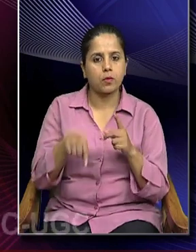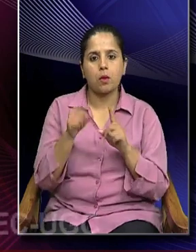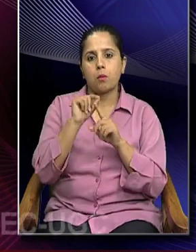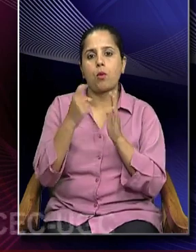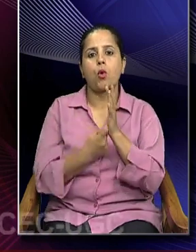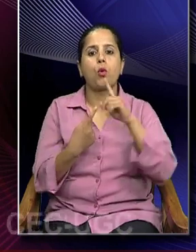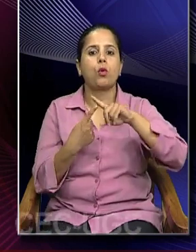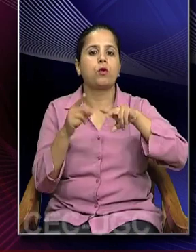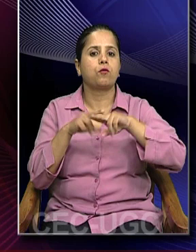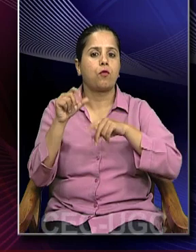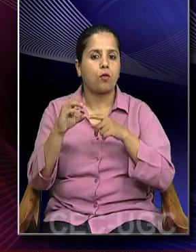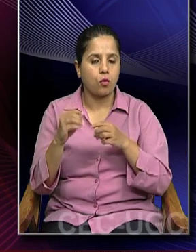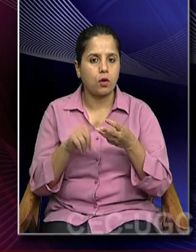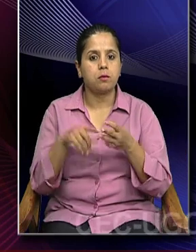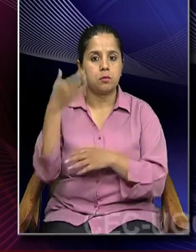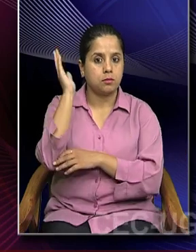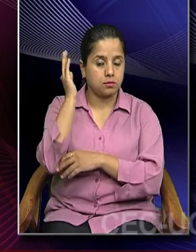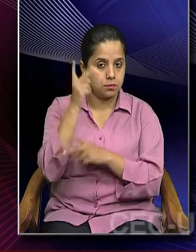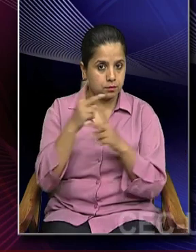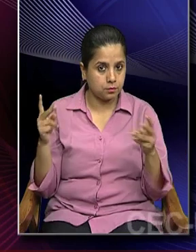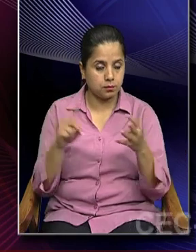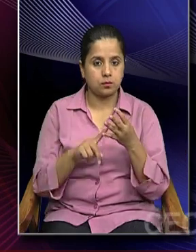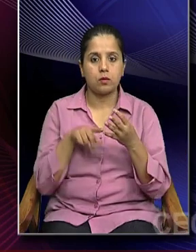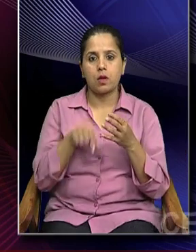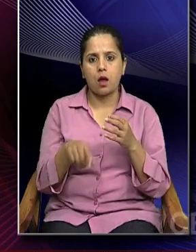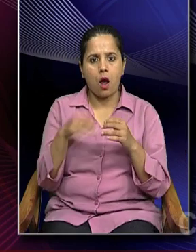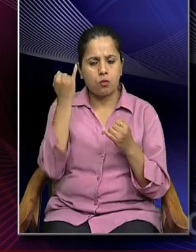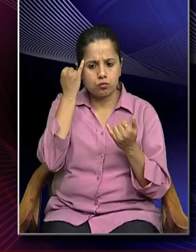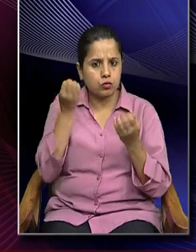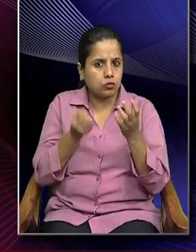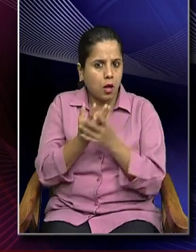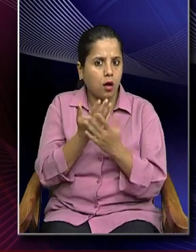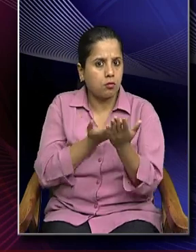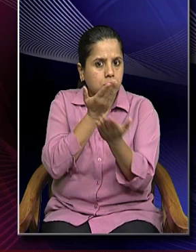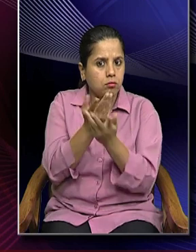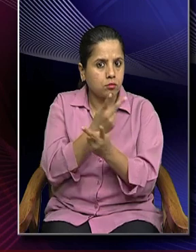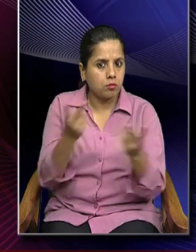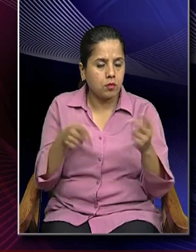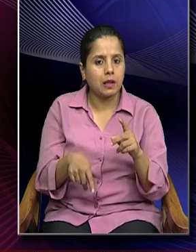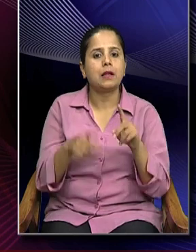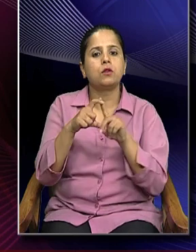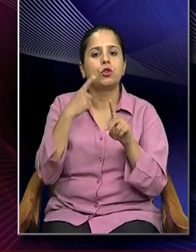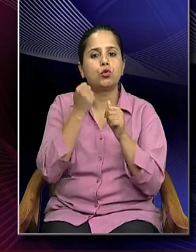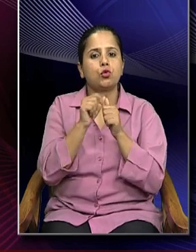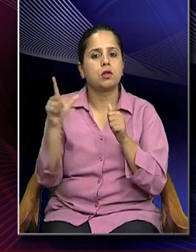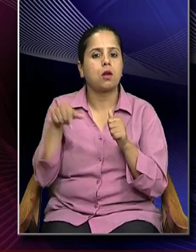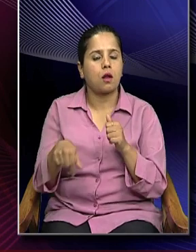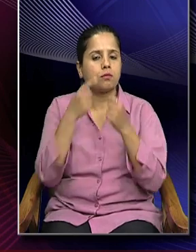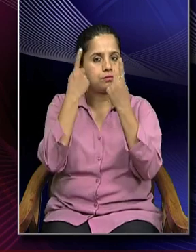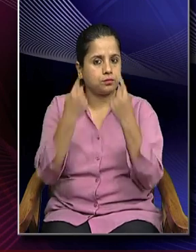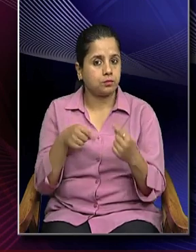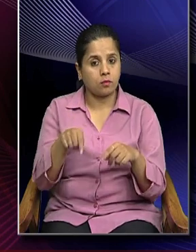portfolio, presentation, simulations and the digital assessment. There